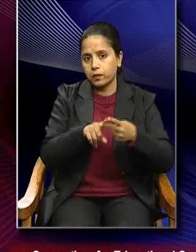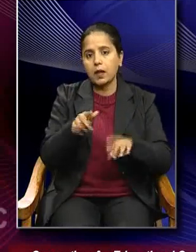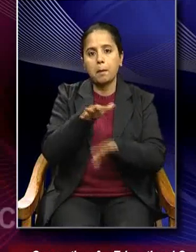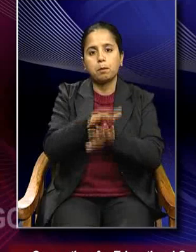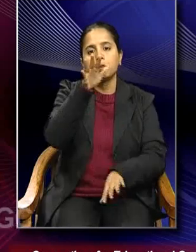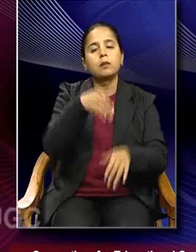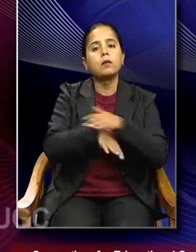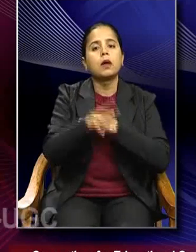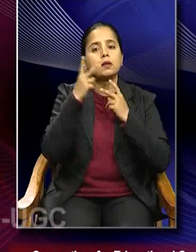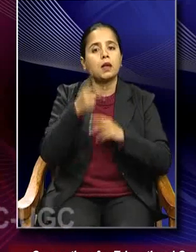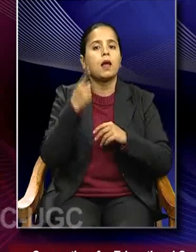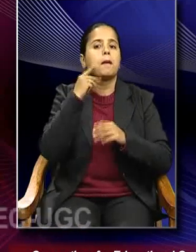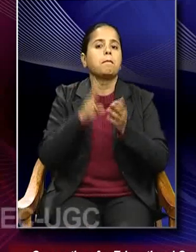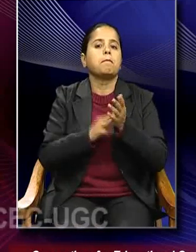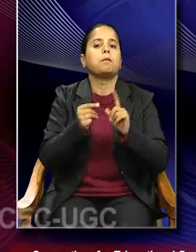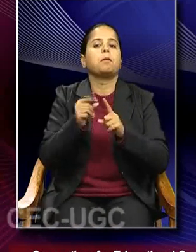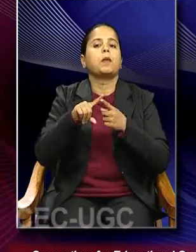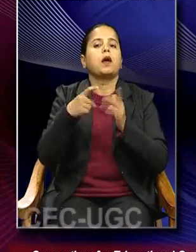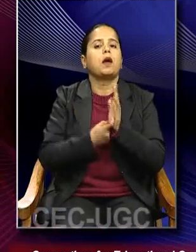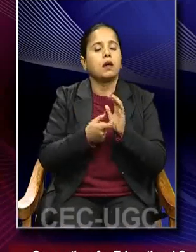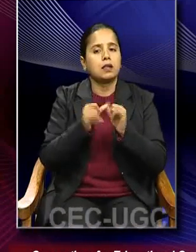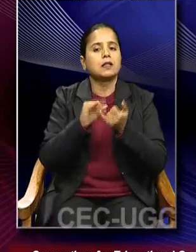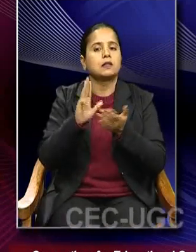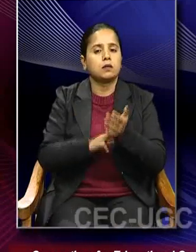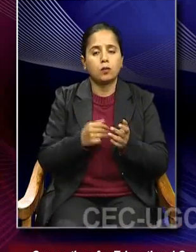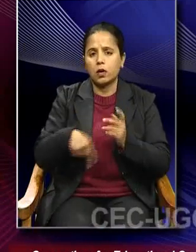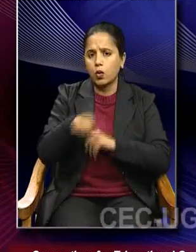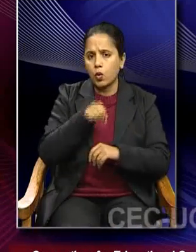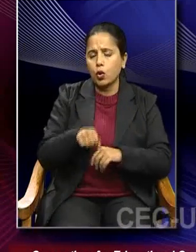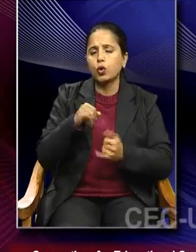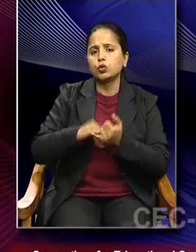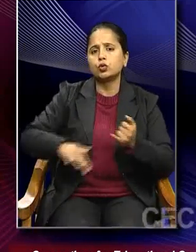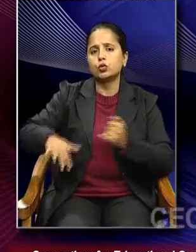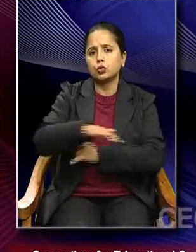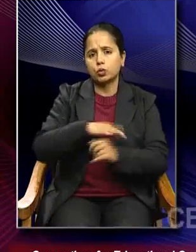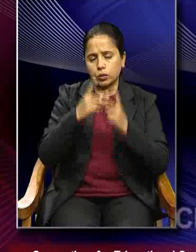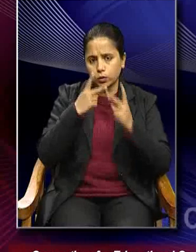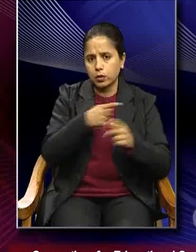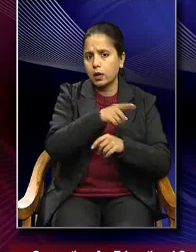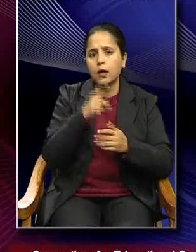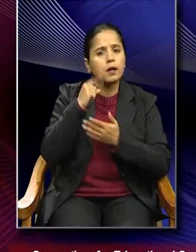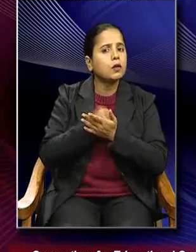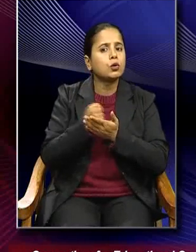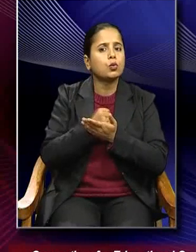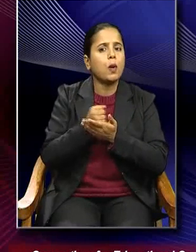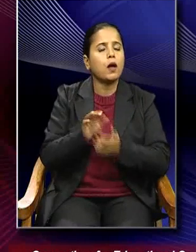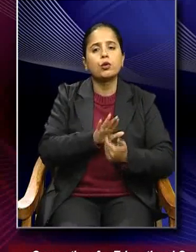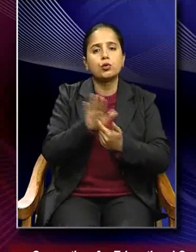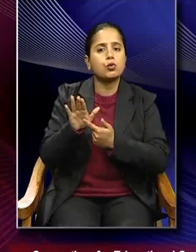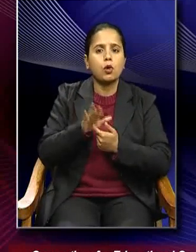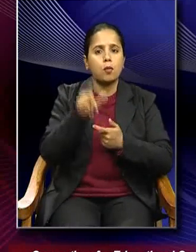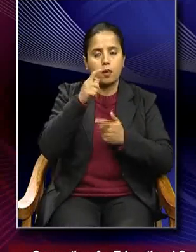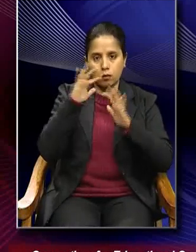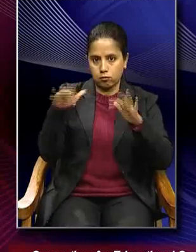abstract empiricism. Grand theory in sociology, he was trying to draw attention